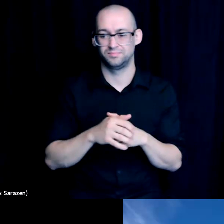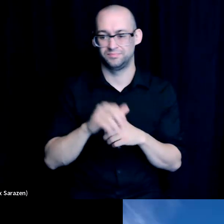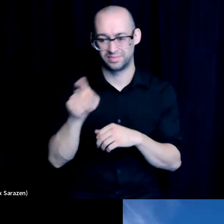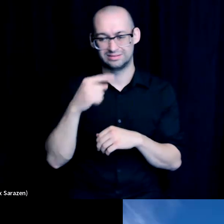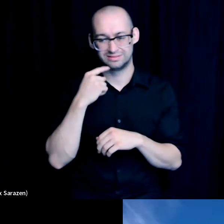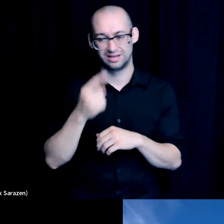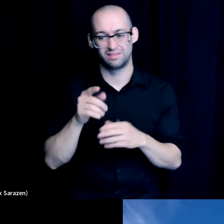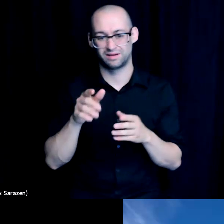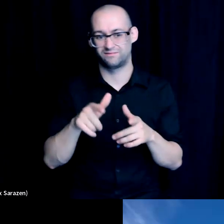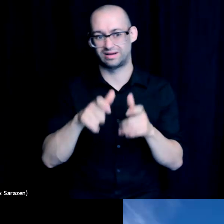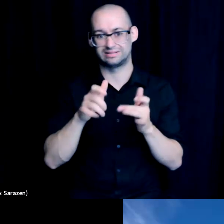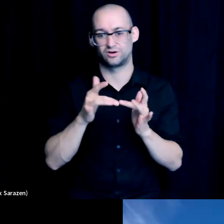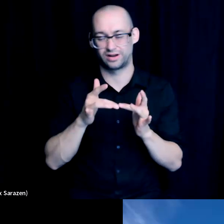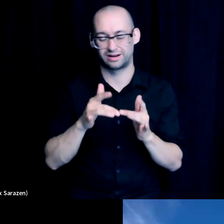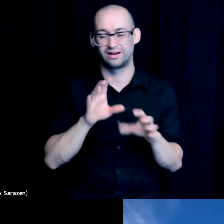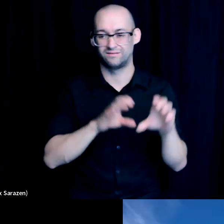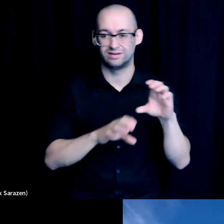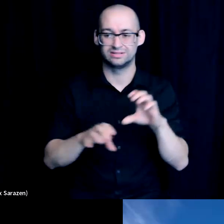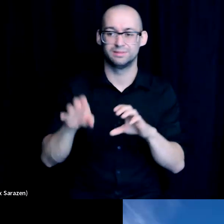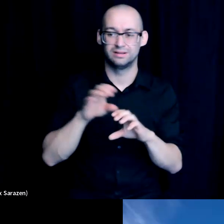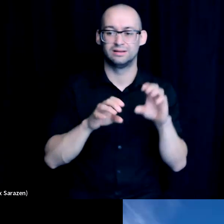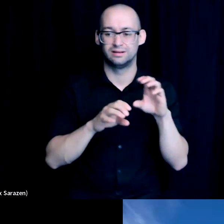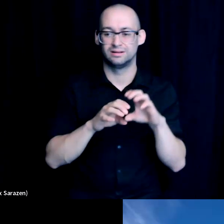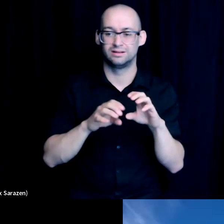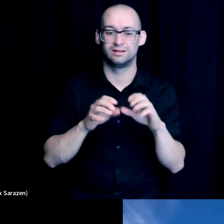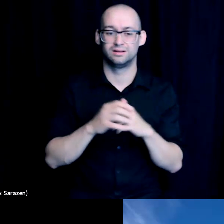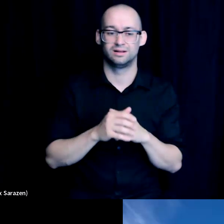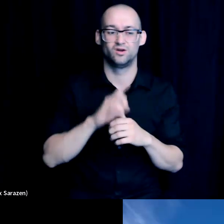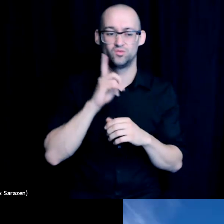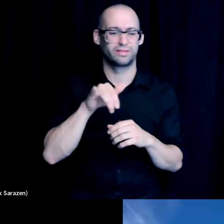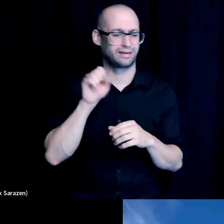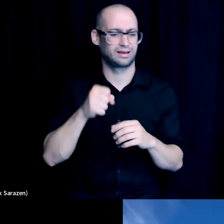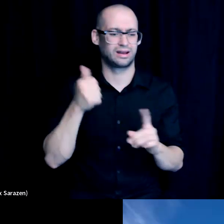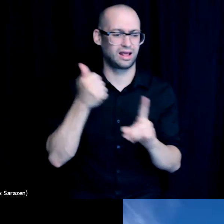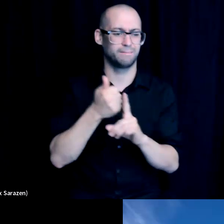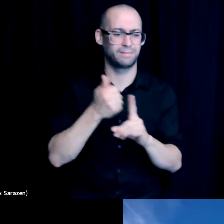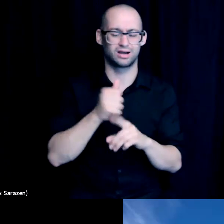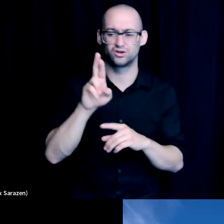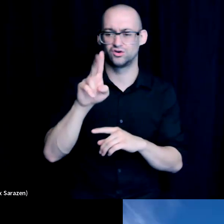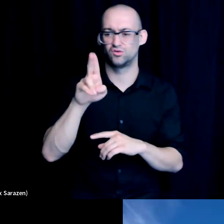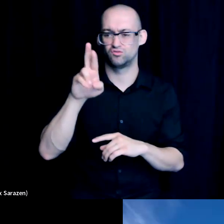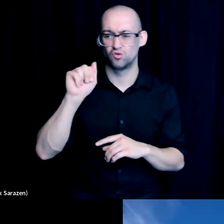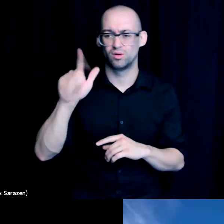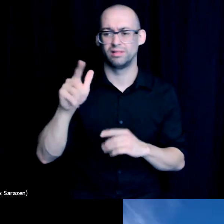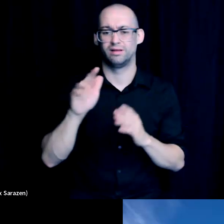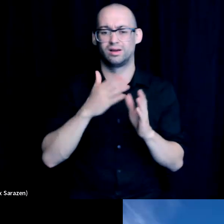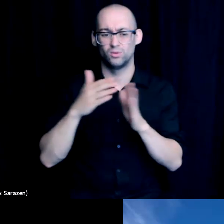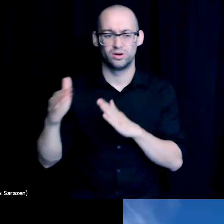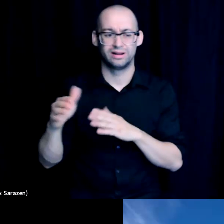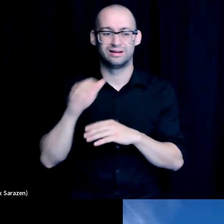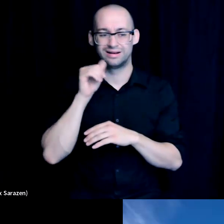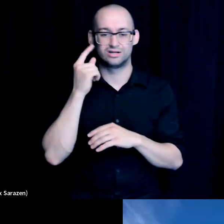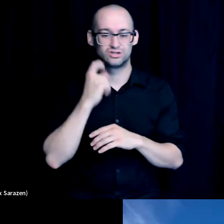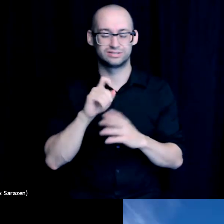how broadband investments really can impact those rural communities, not just from a connectivity